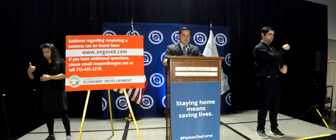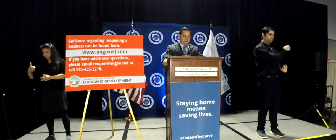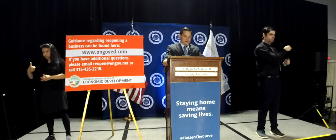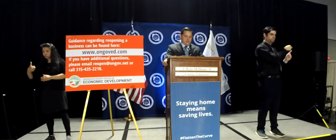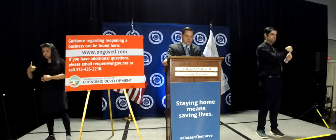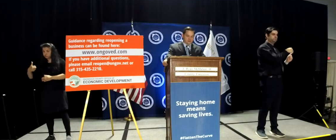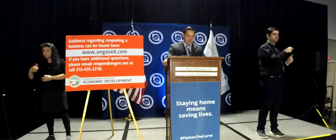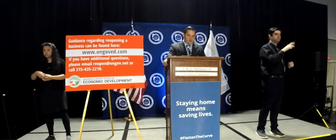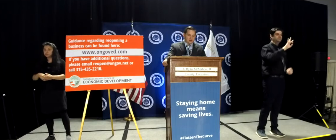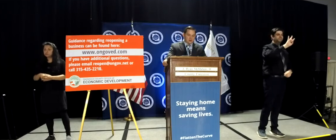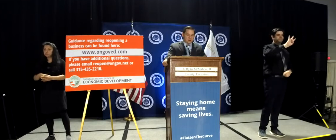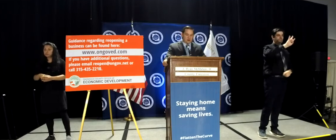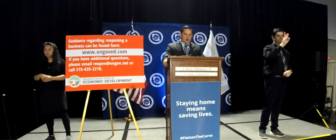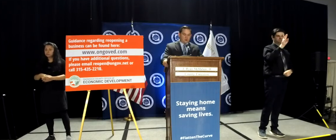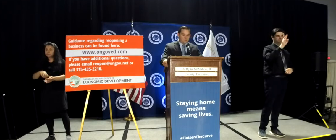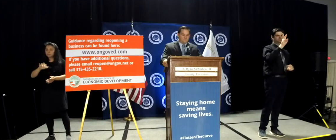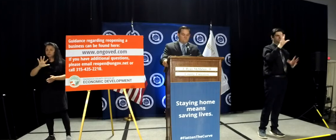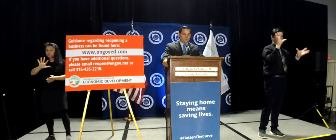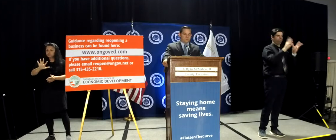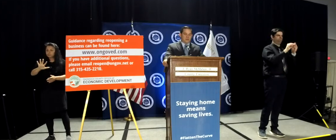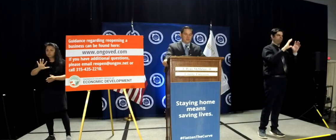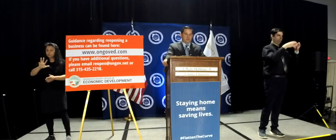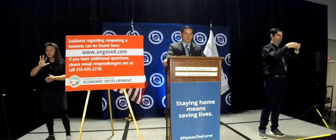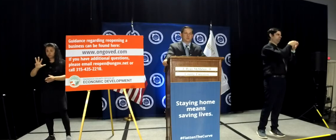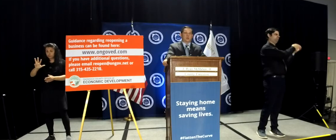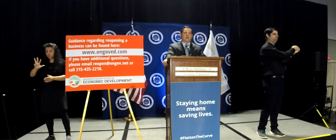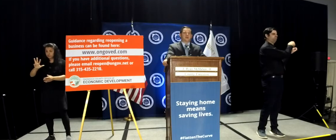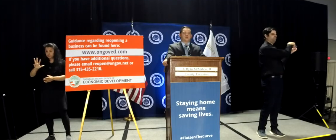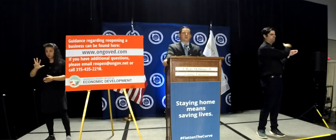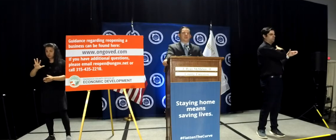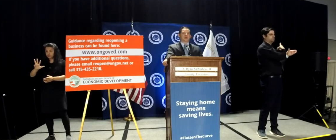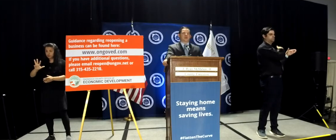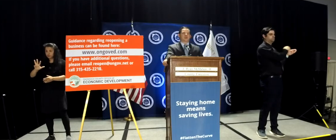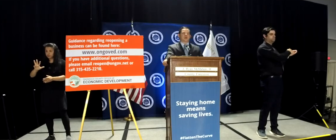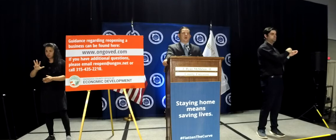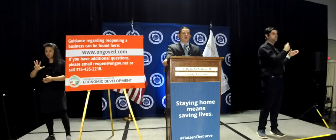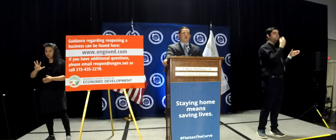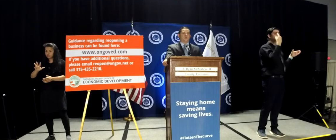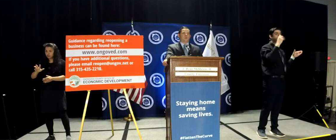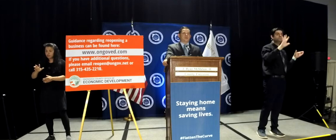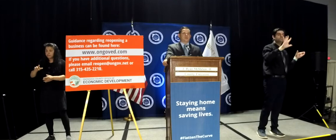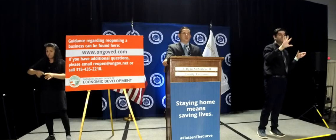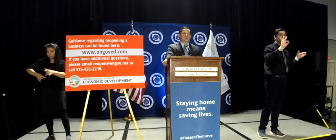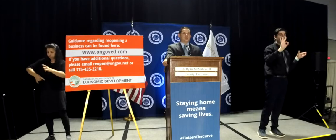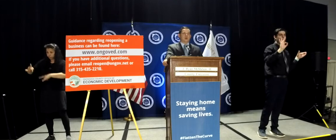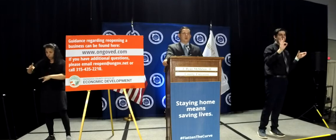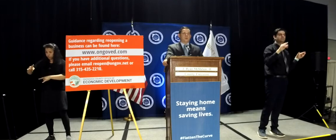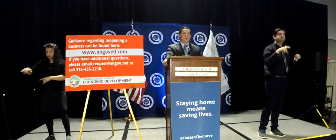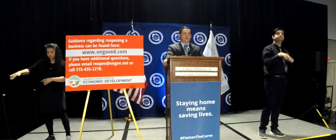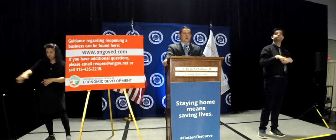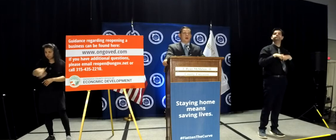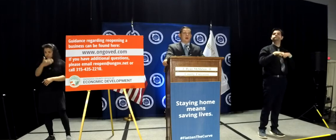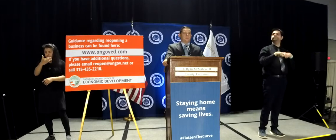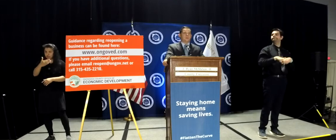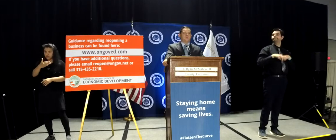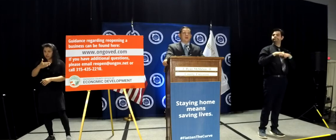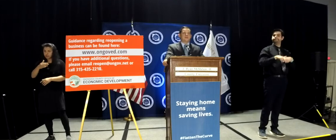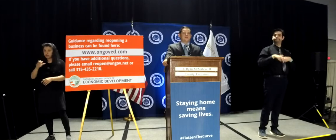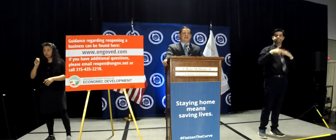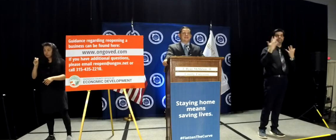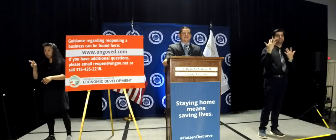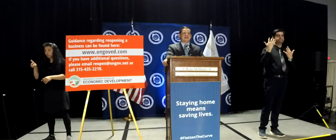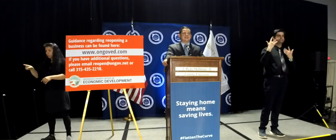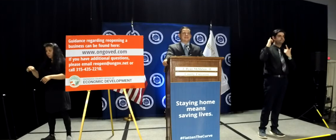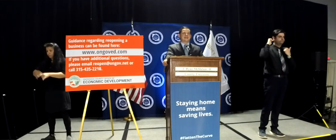59 out of 76, are patients ready to return to their home, which is a nursing home, but